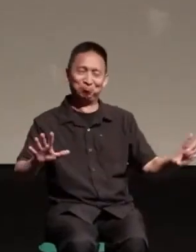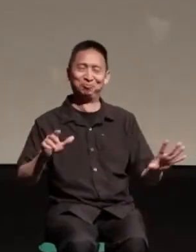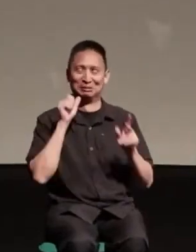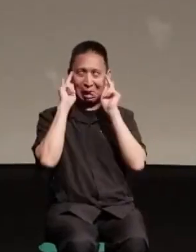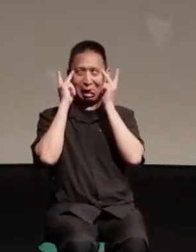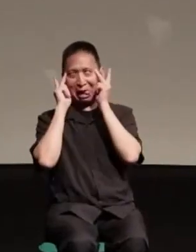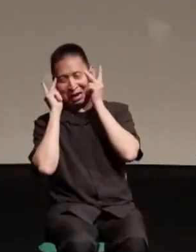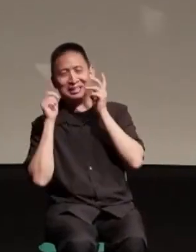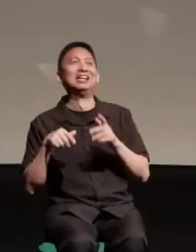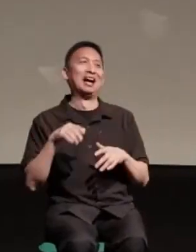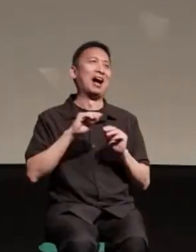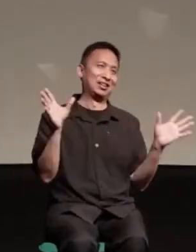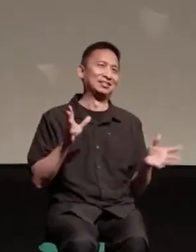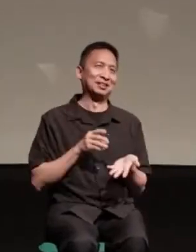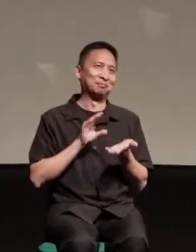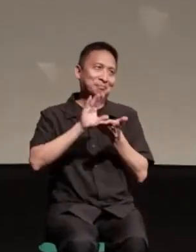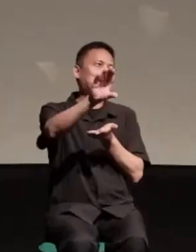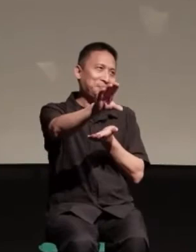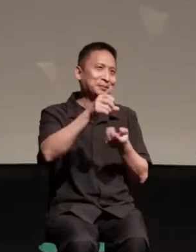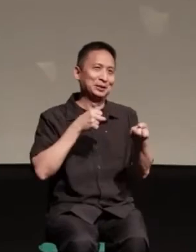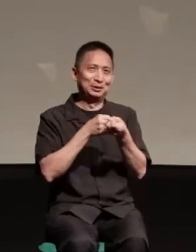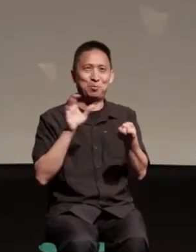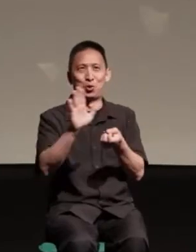than getting your films funded.